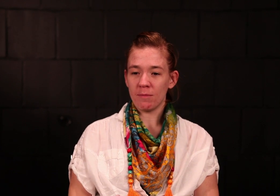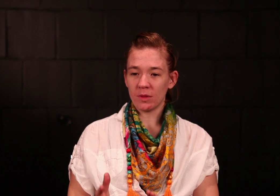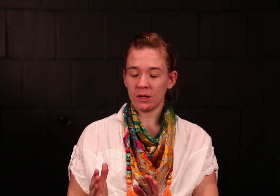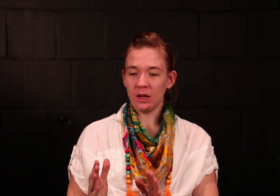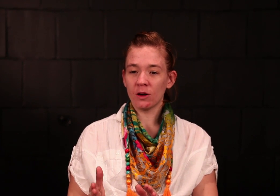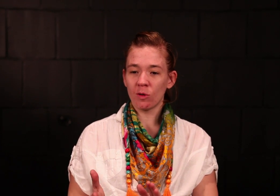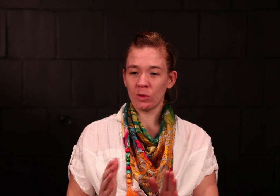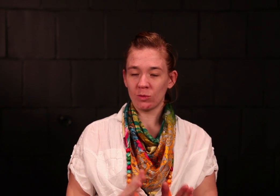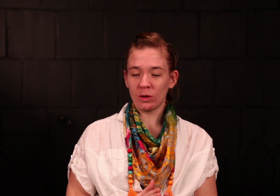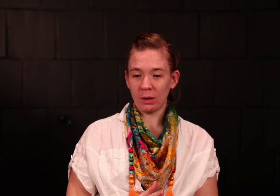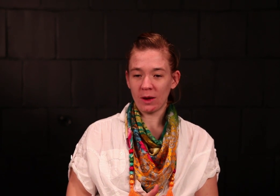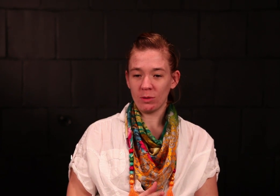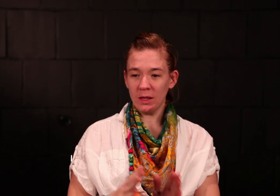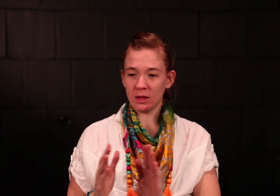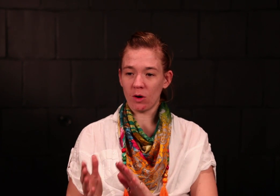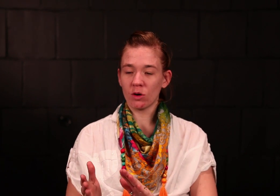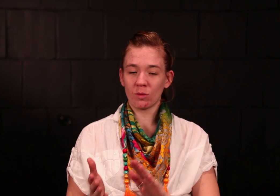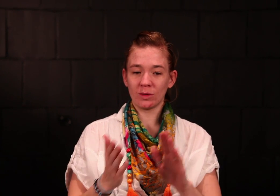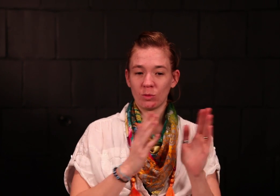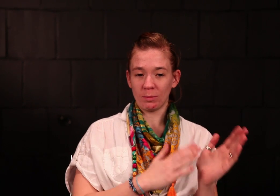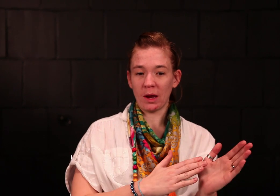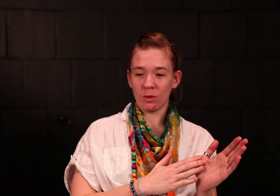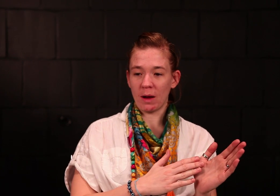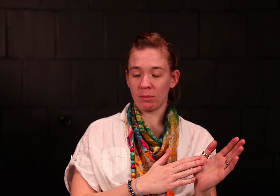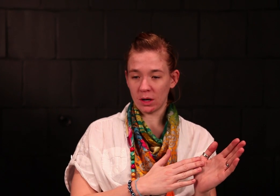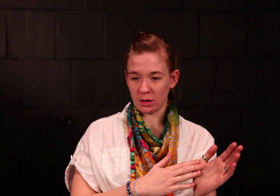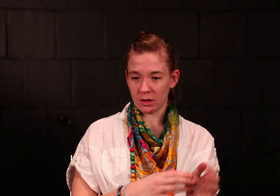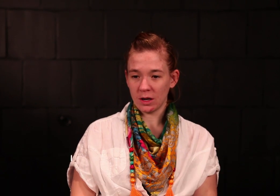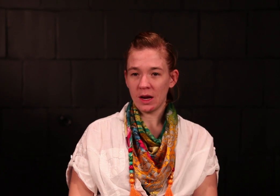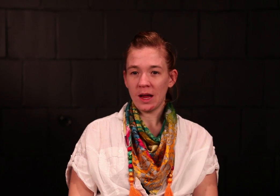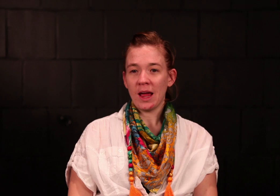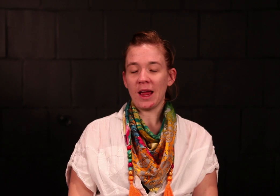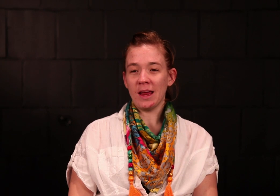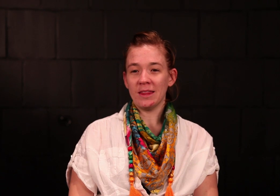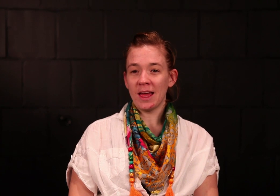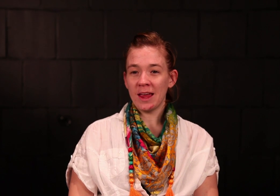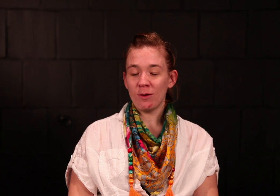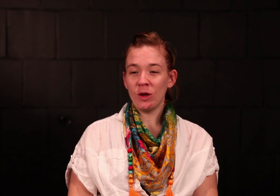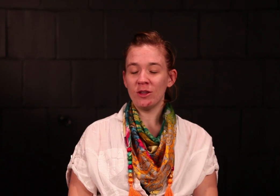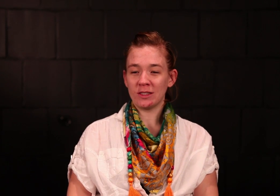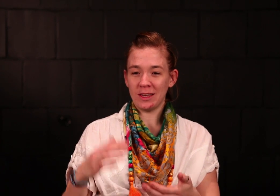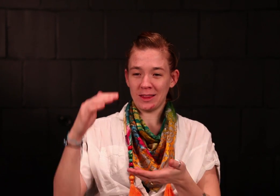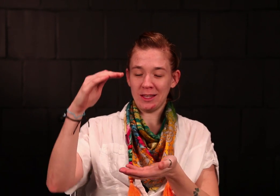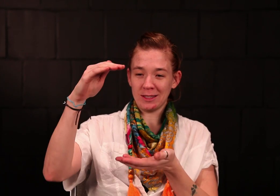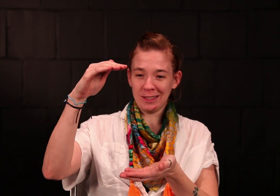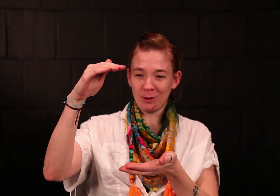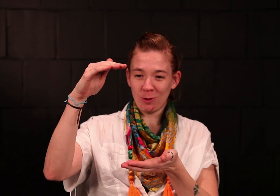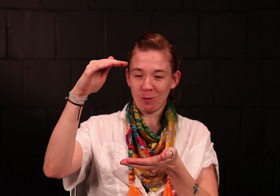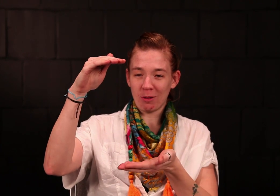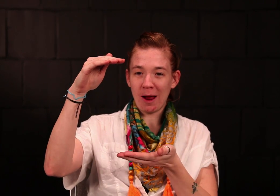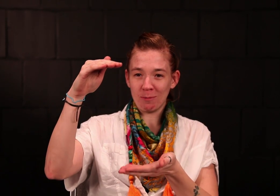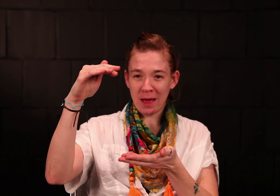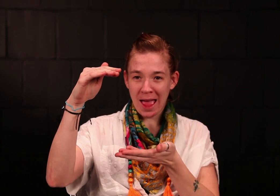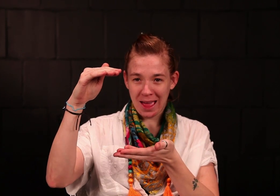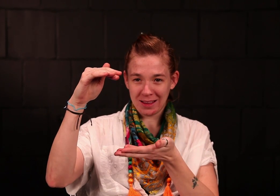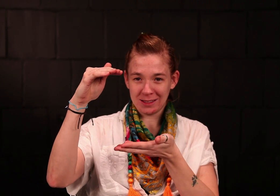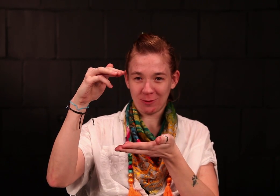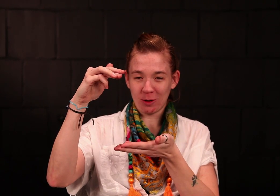the younger one would play with me, and the older one would play with my brother. And we used to get these little brown bags from